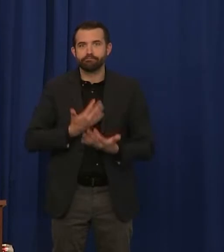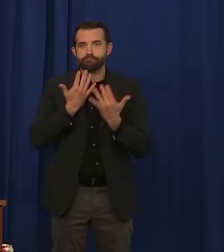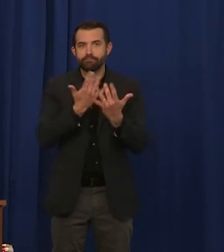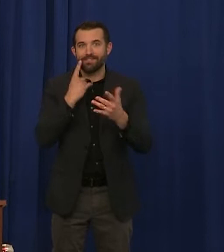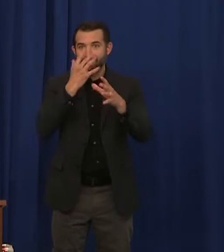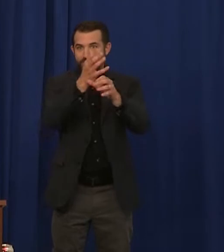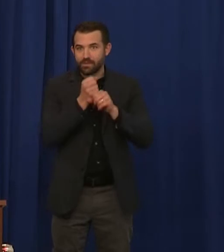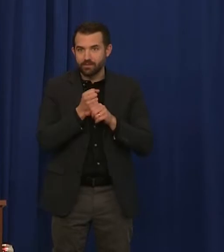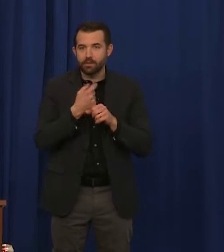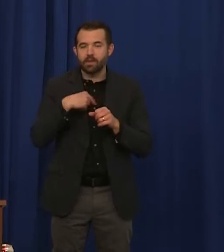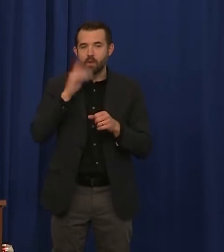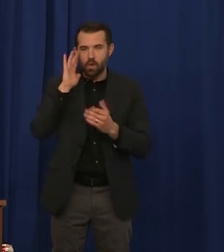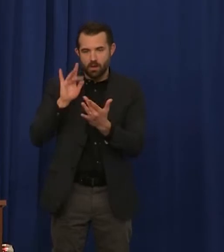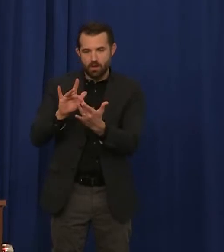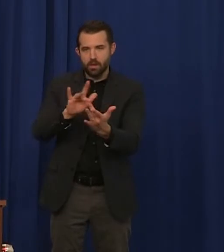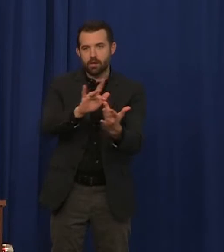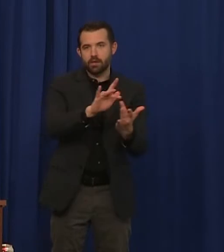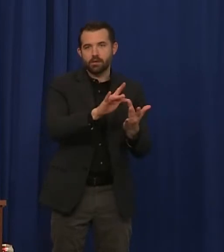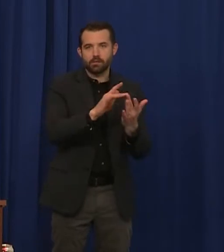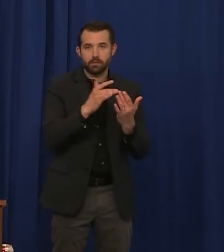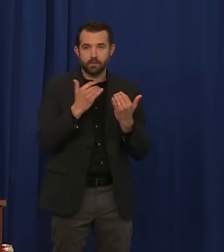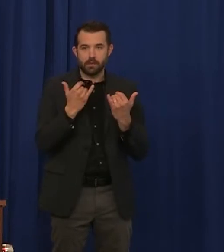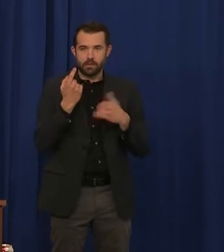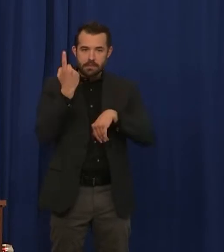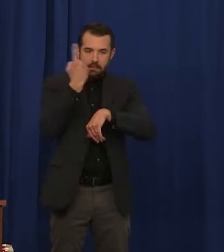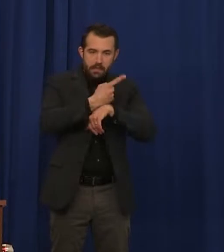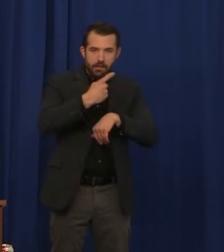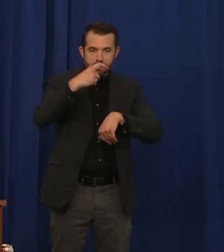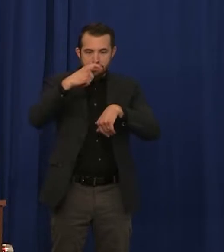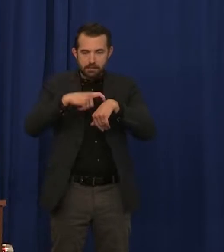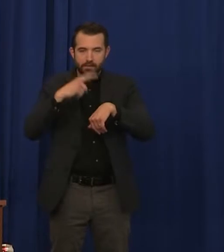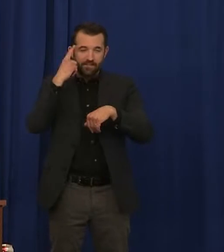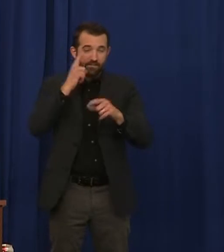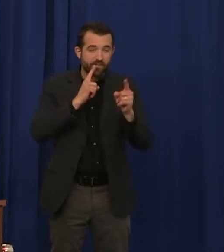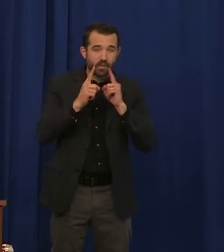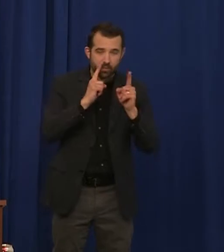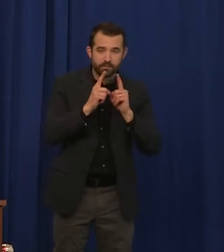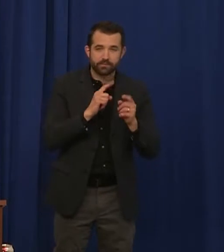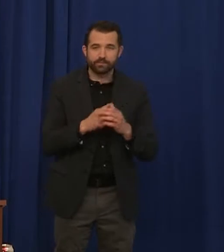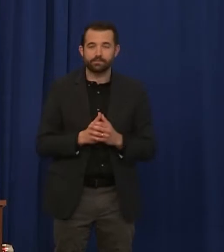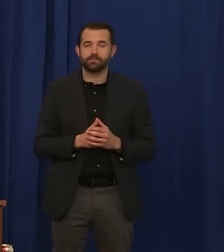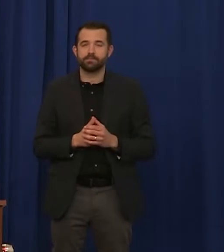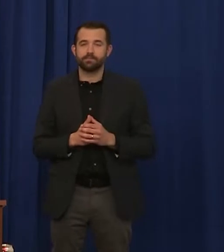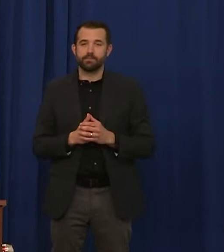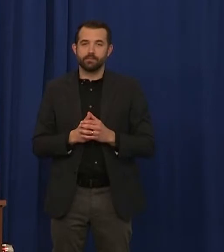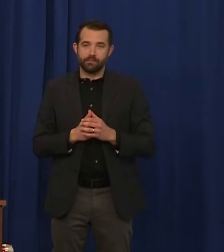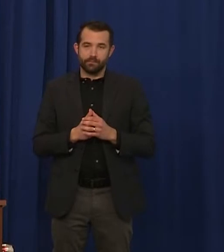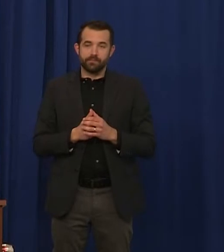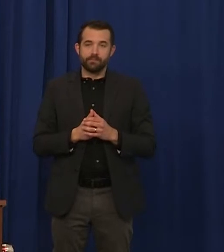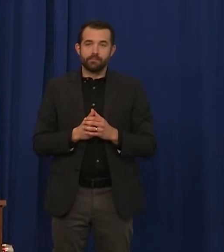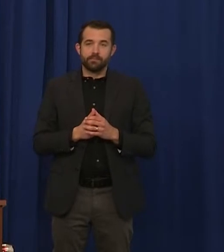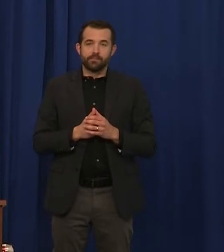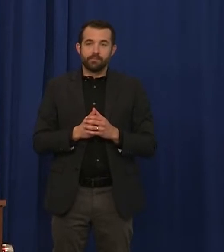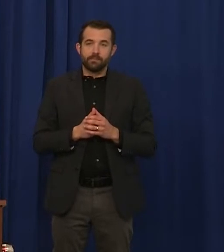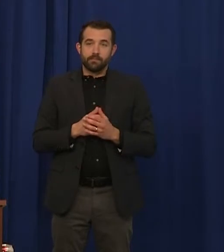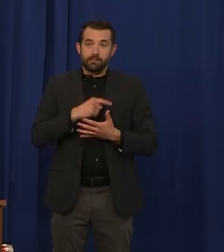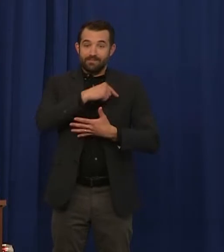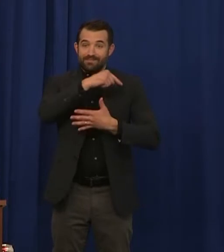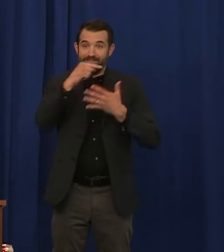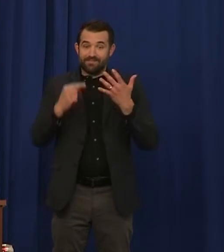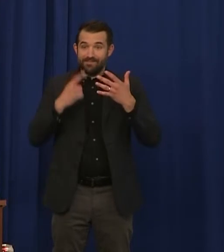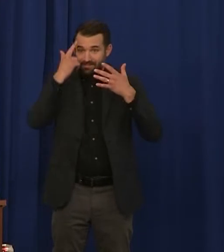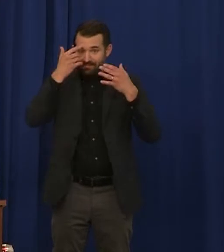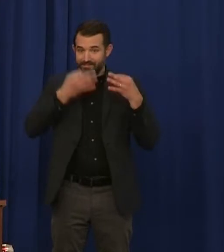with the date and time for interview if necessary. I should note that these decisions are still subject to an